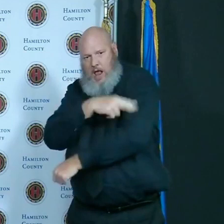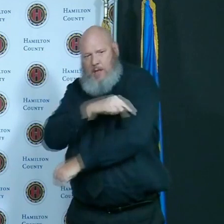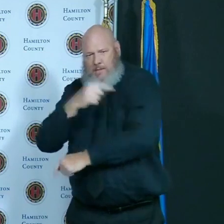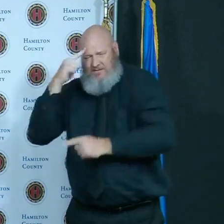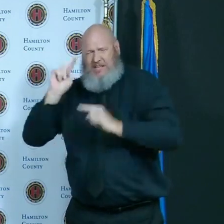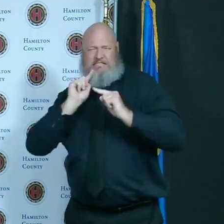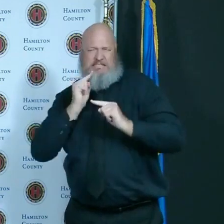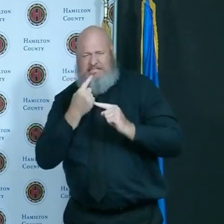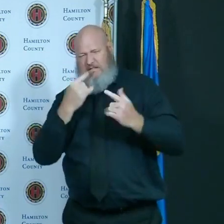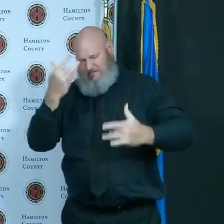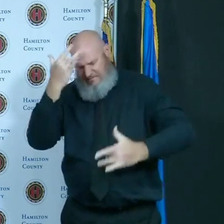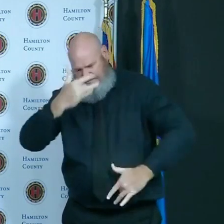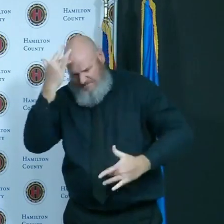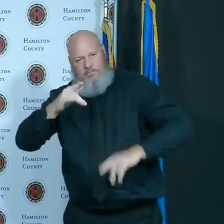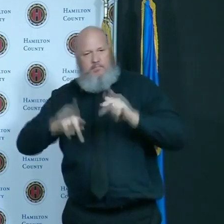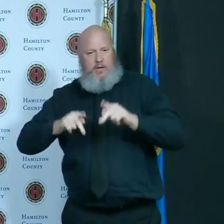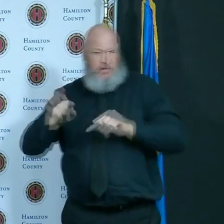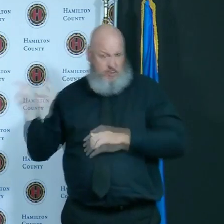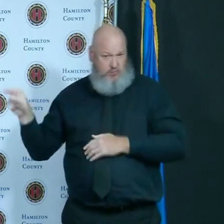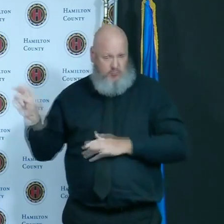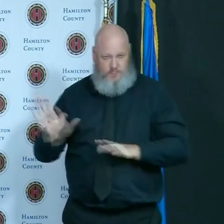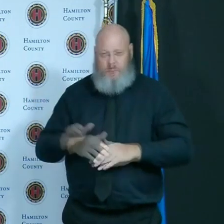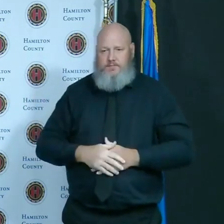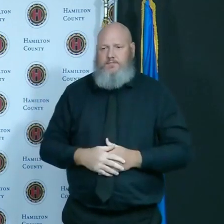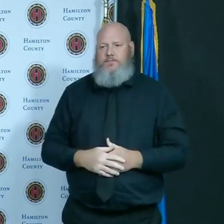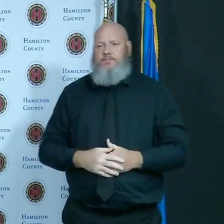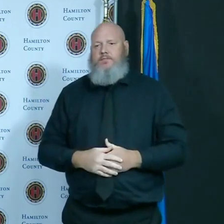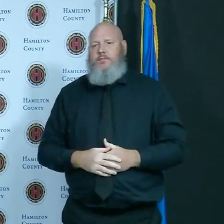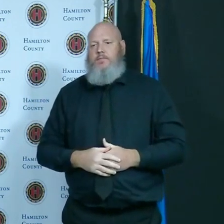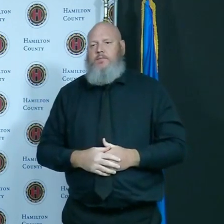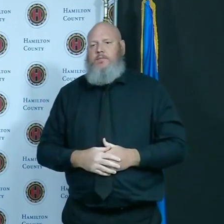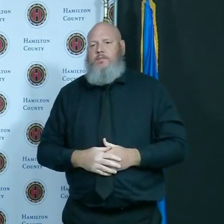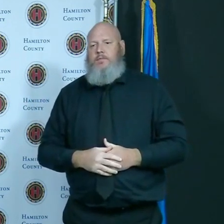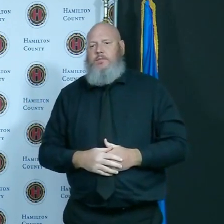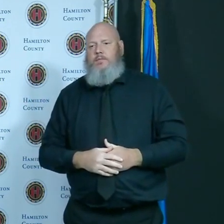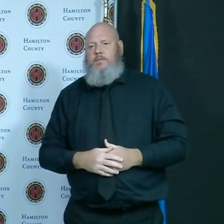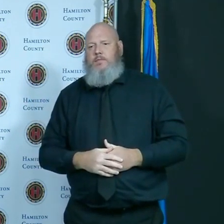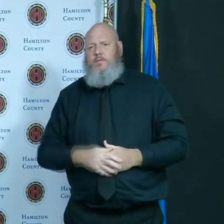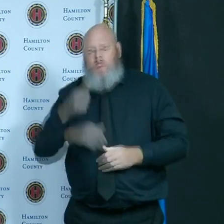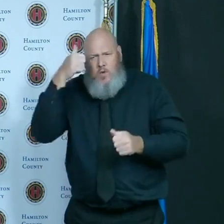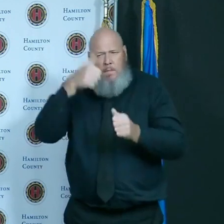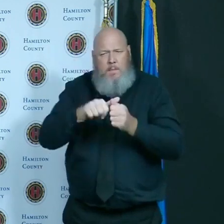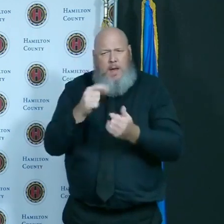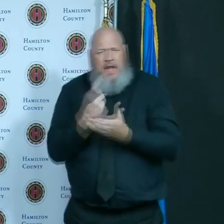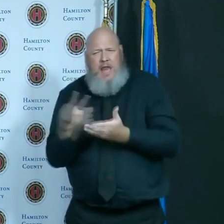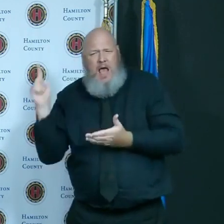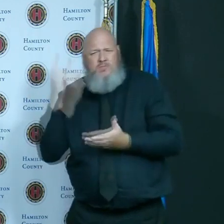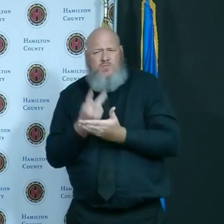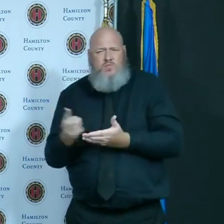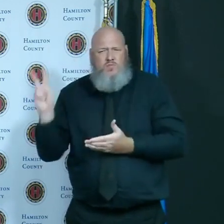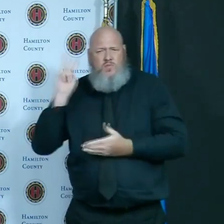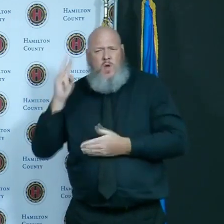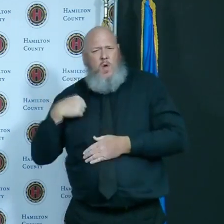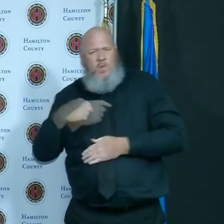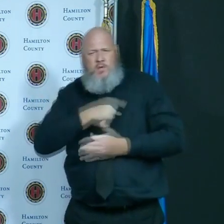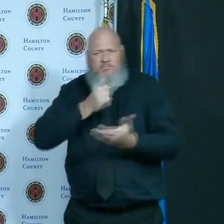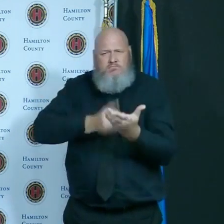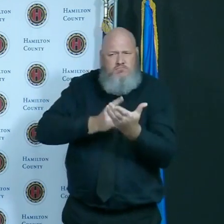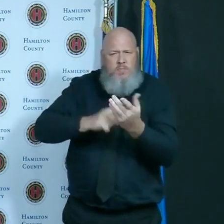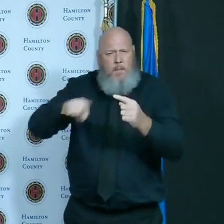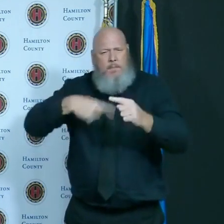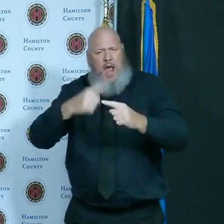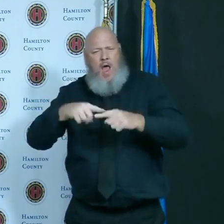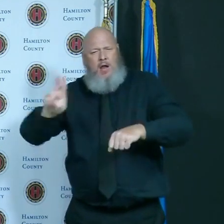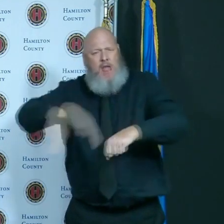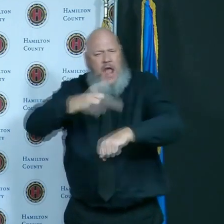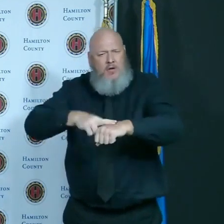public health, the hospitals, all there collaboratively saying, all right, what are we going to need in this community to respond